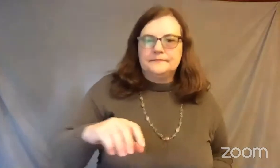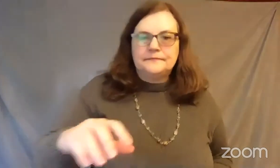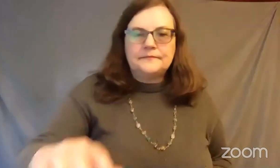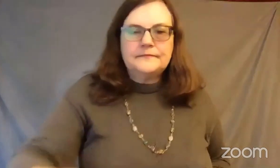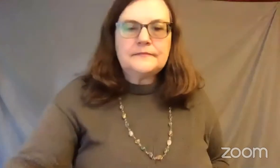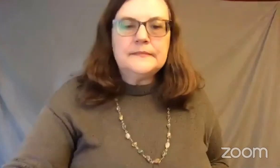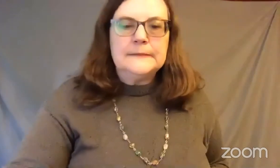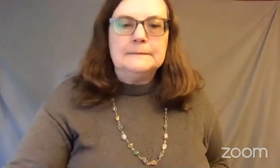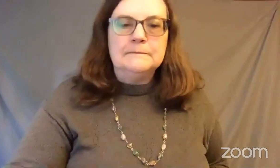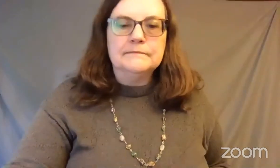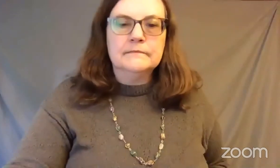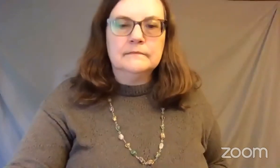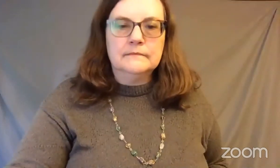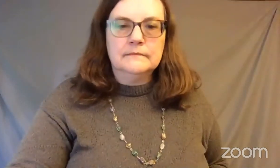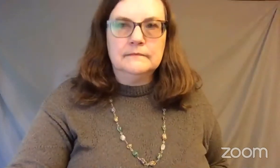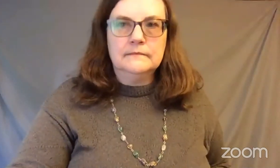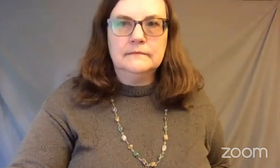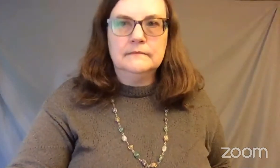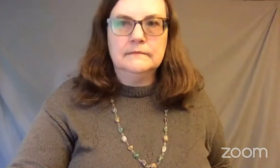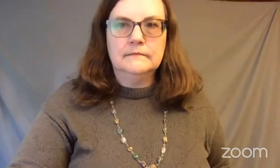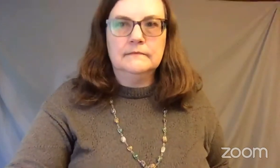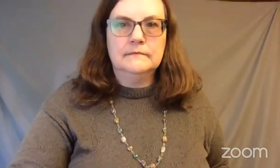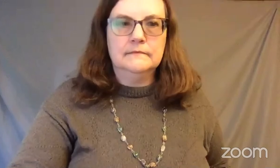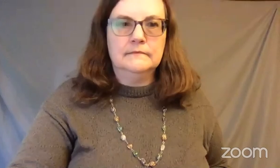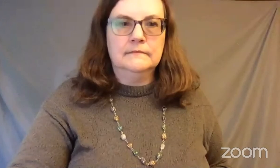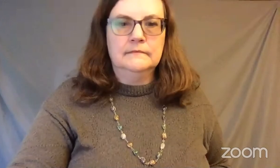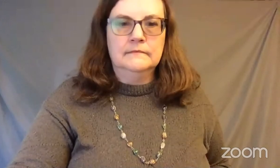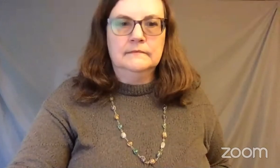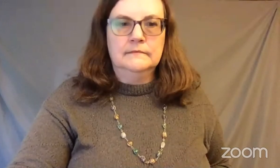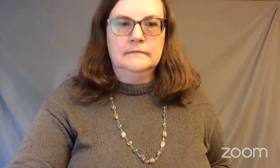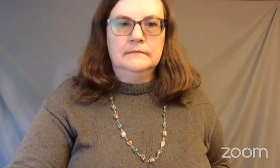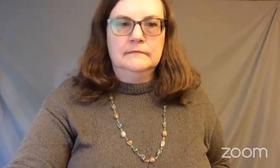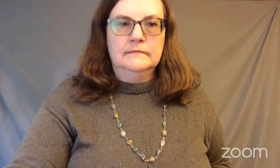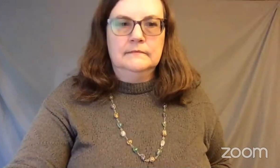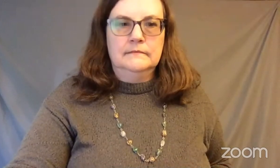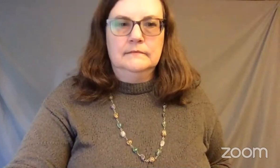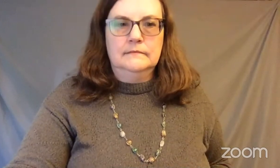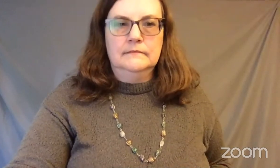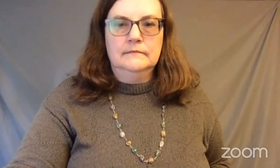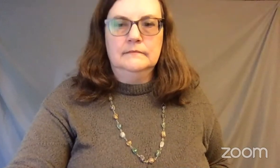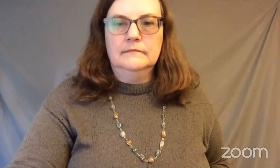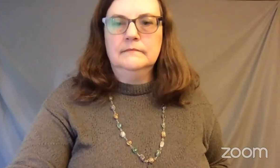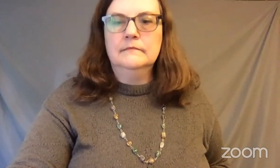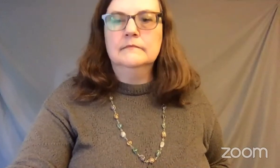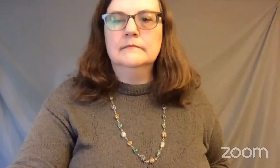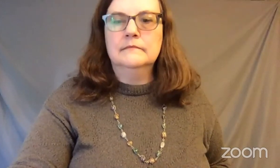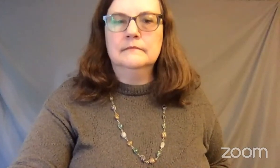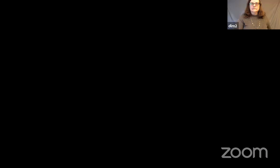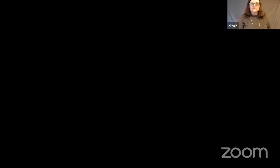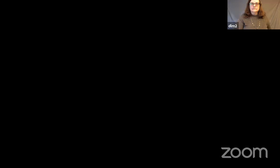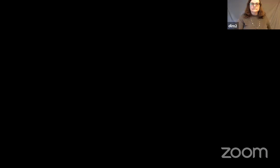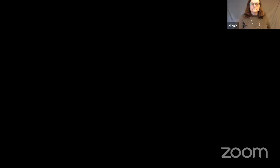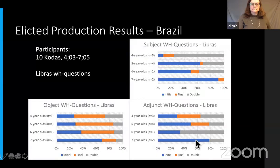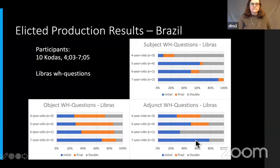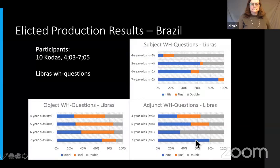impact on their language choice. And schooling, of course, is conducted in Brazilian Portuguese.